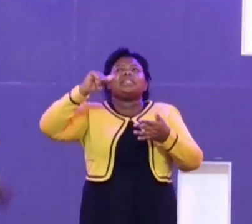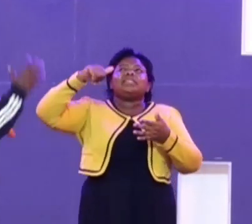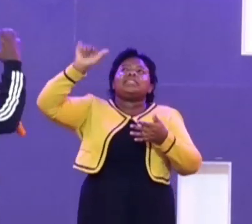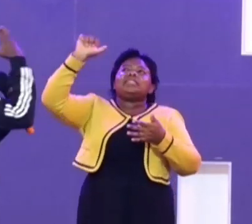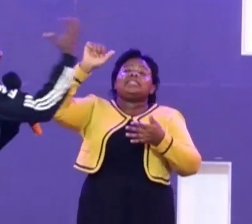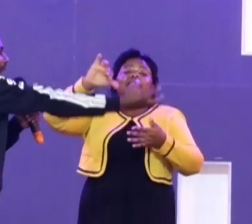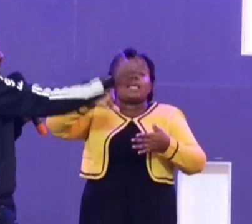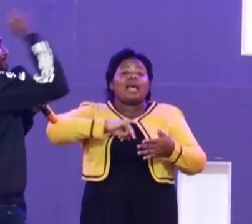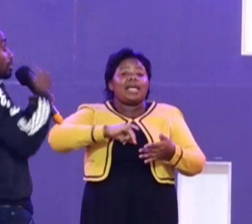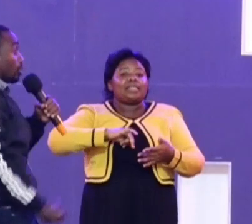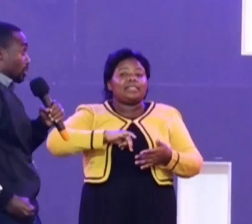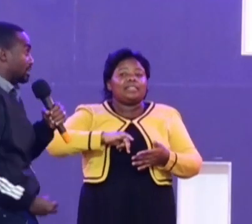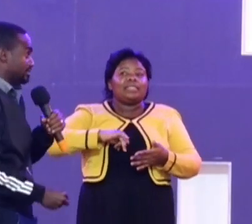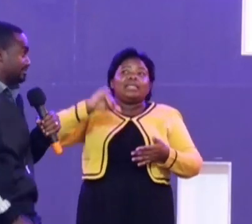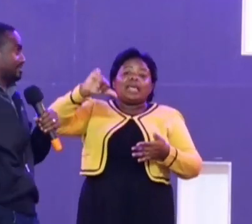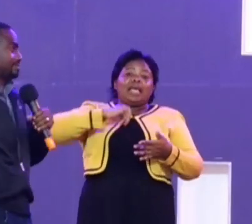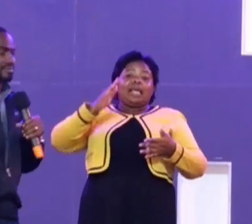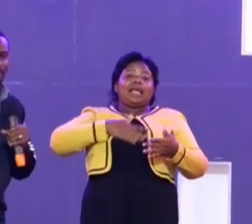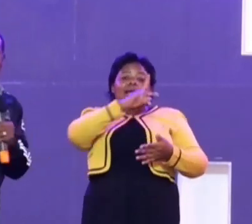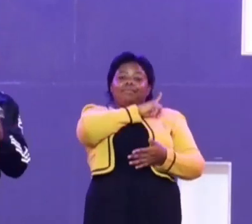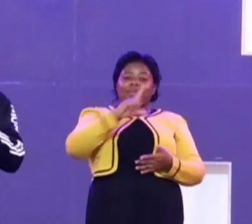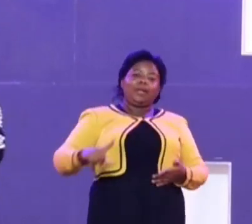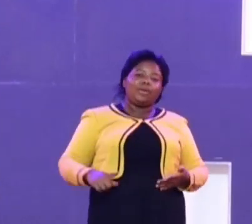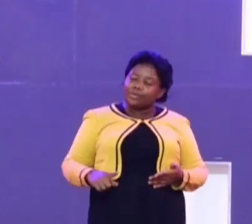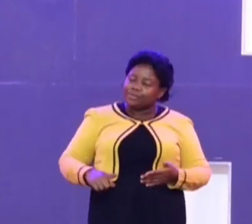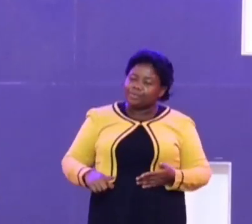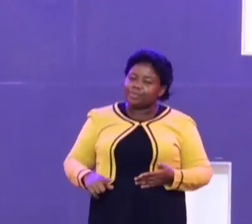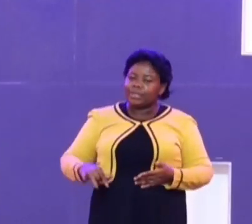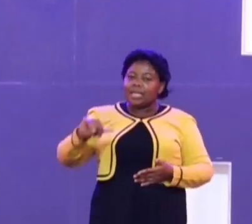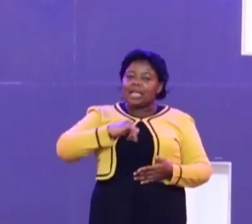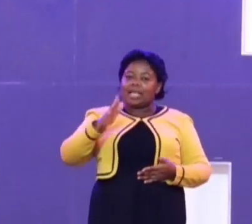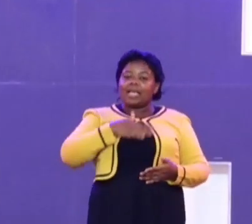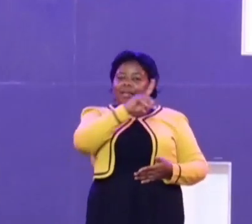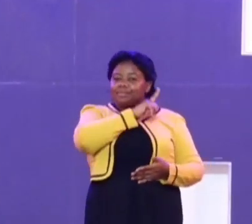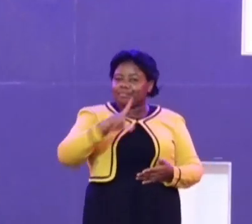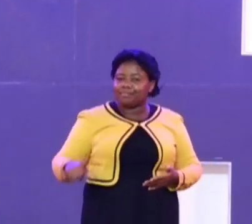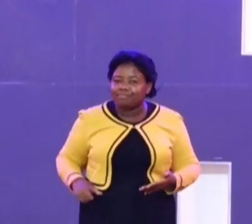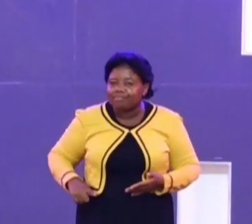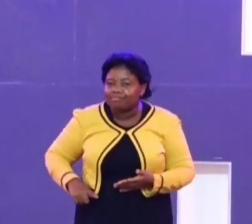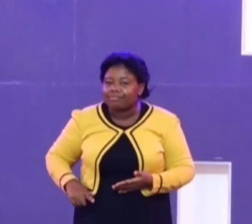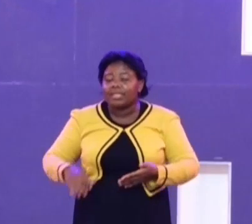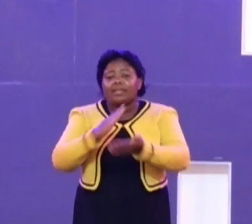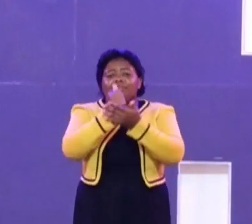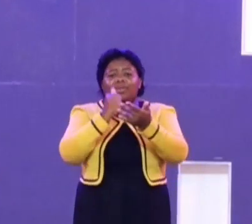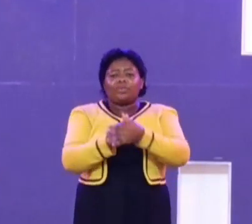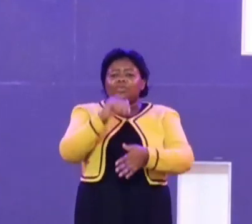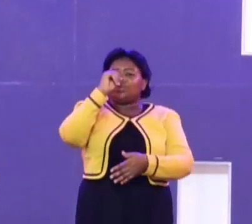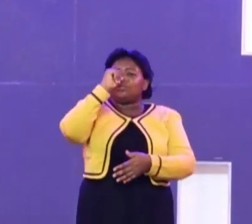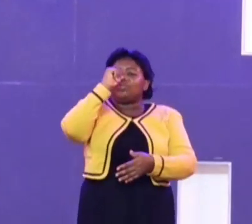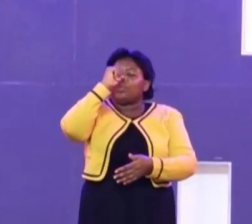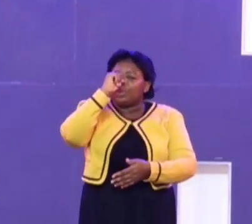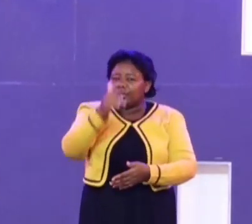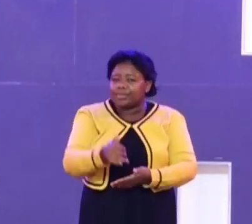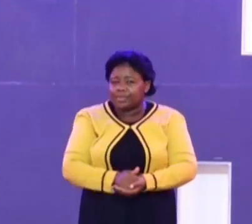bwe bumudire. I am the Lord. Nze mukama. I am the Lord. Nze mukama. Because pride